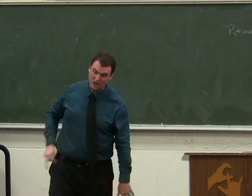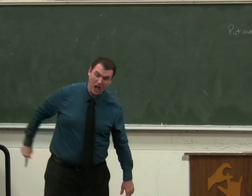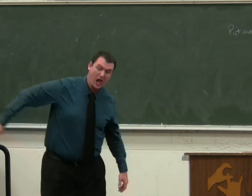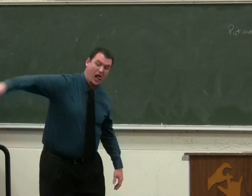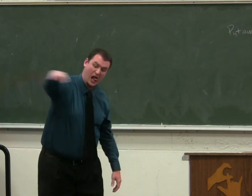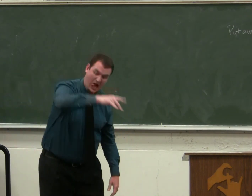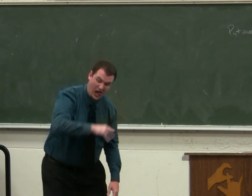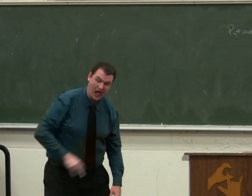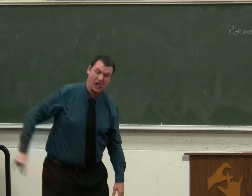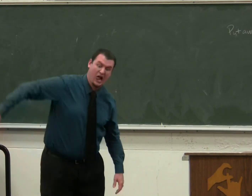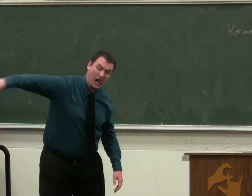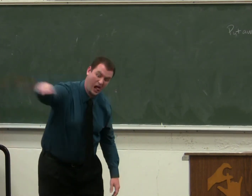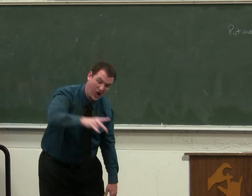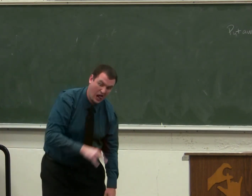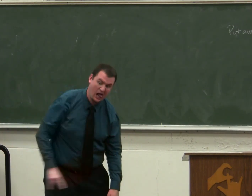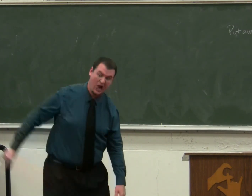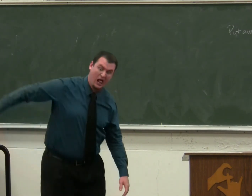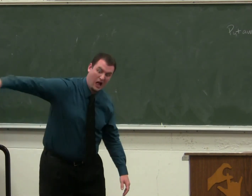walls 7 days?